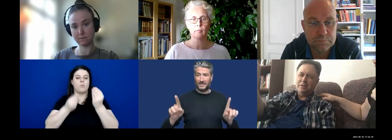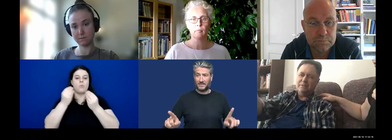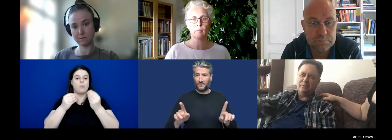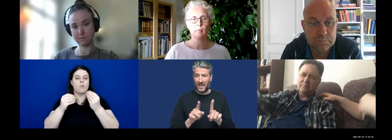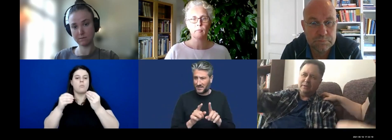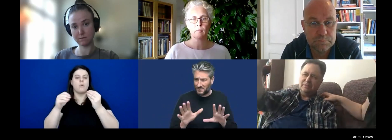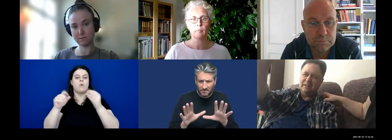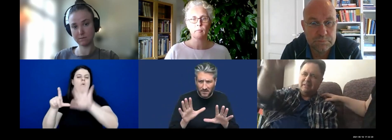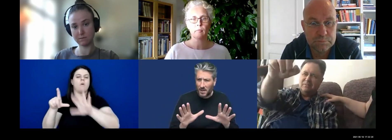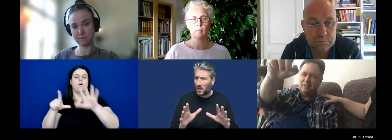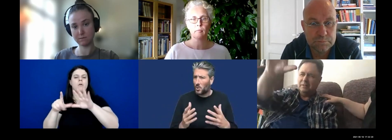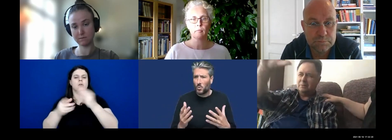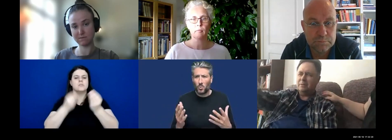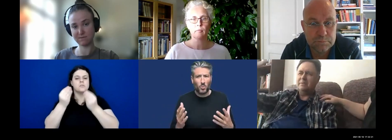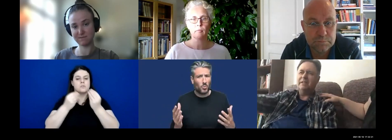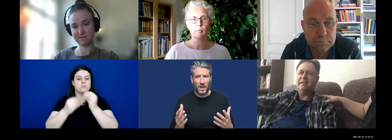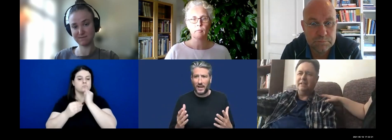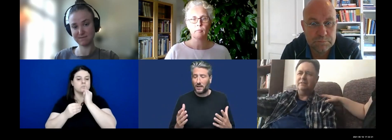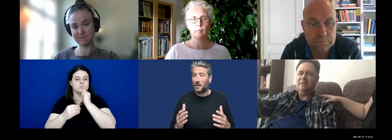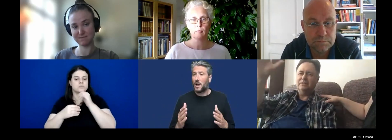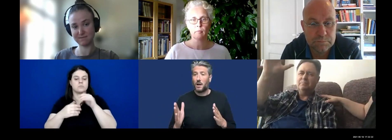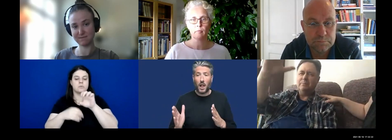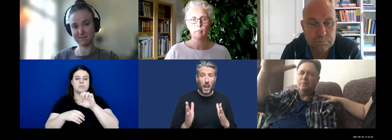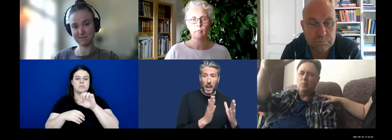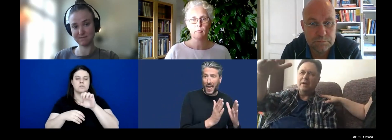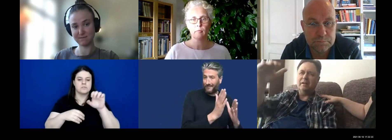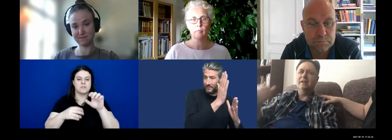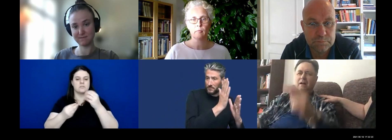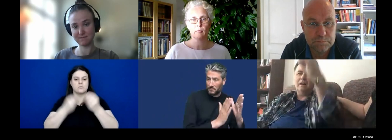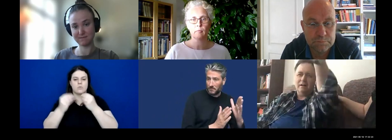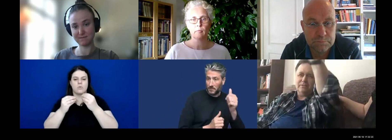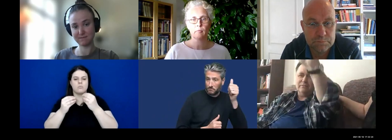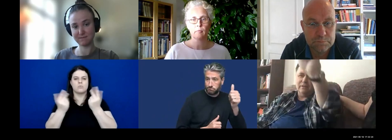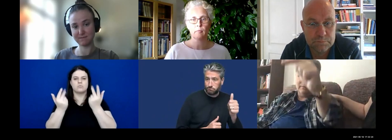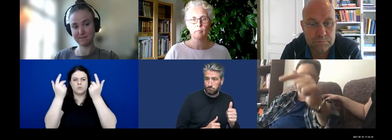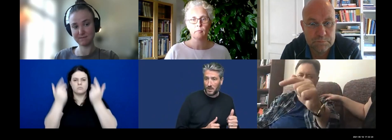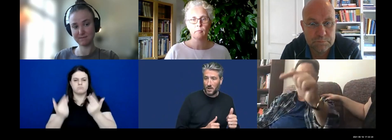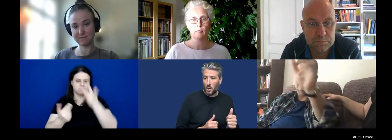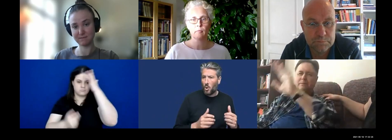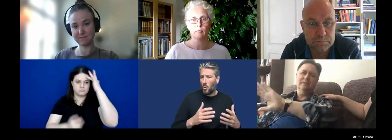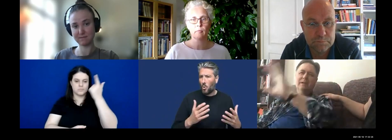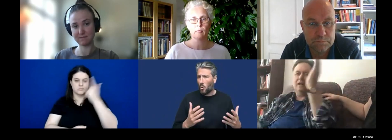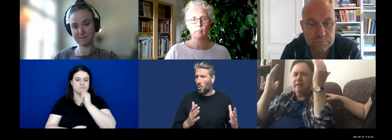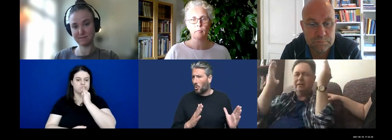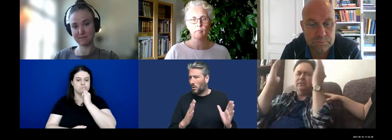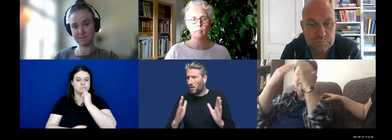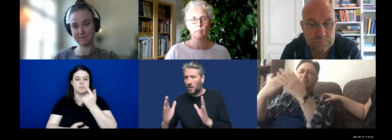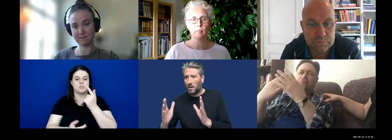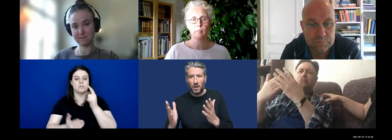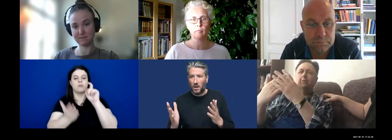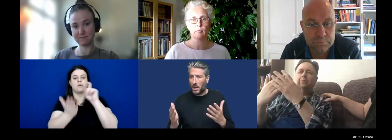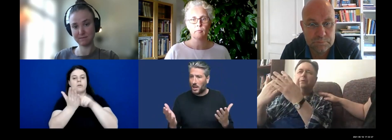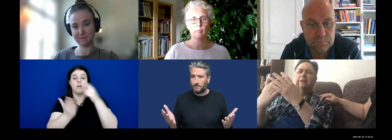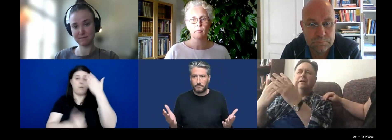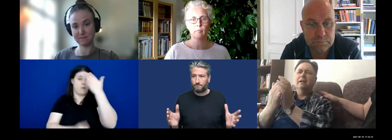be so useful if they put it to the left side or some dedicated side so people are aware, I can just run my finger down, because I can't see anything